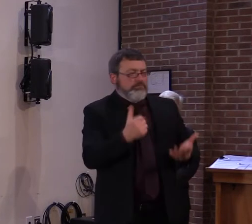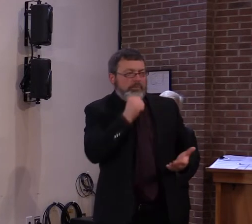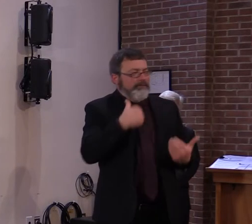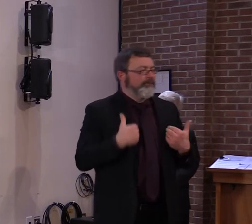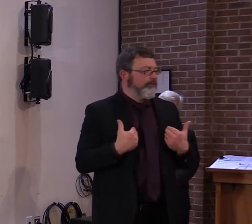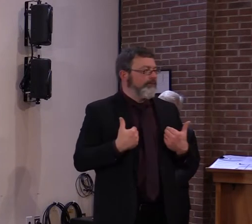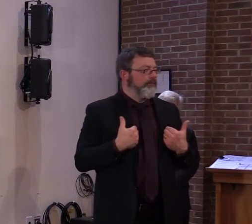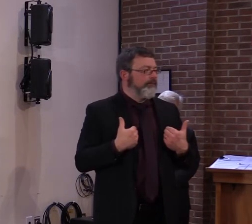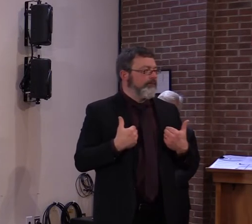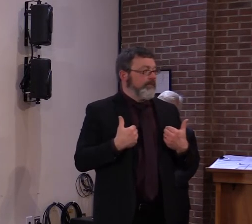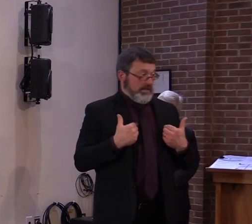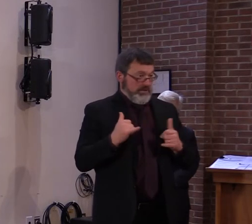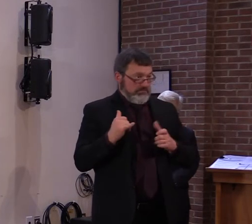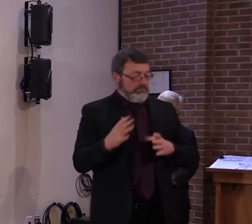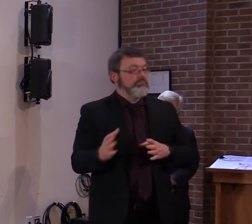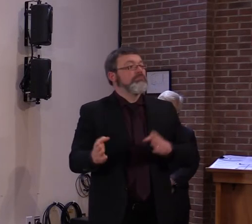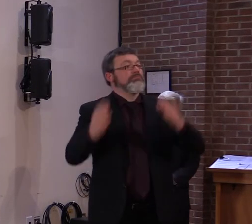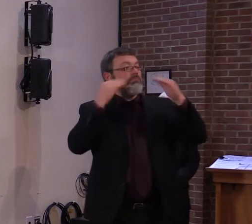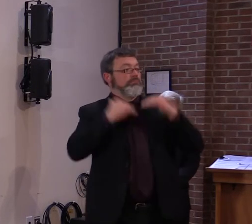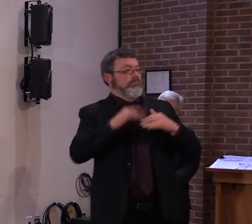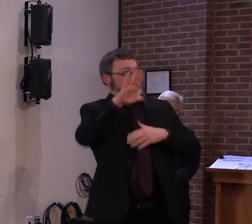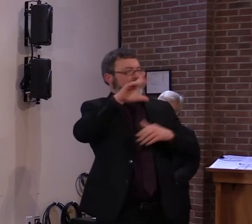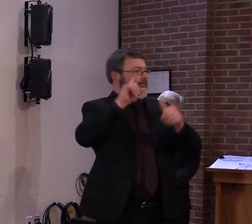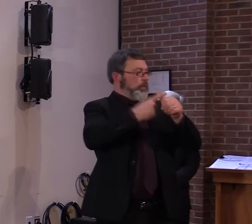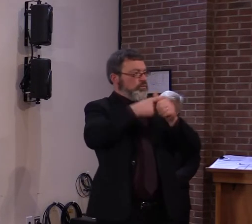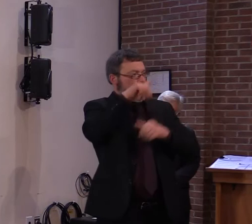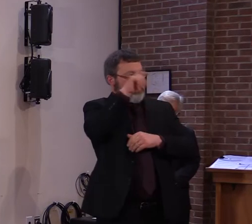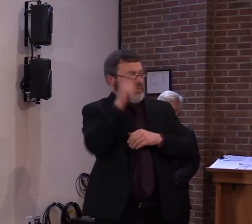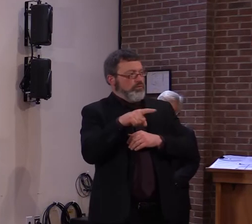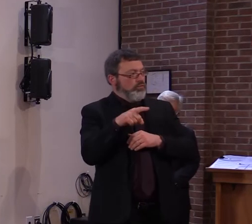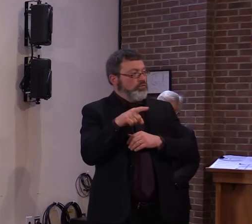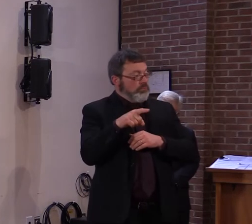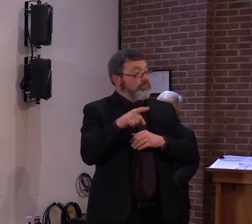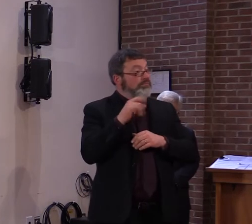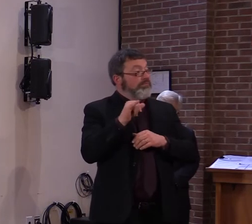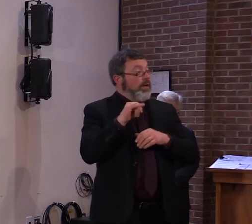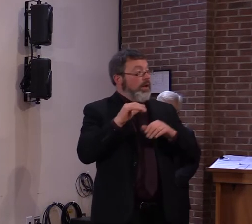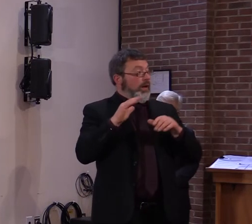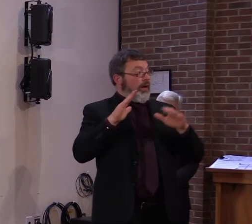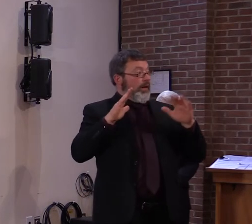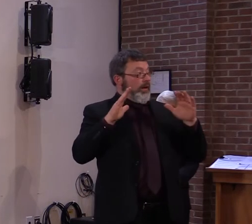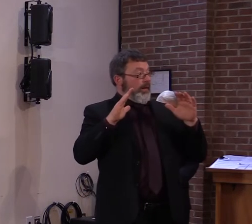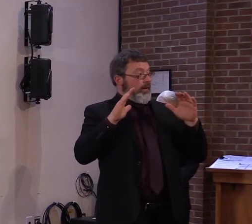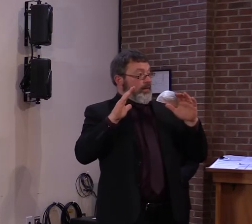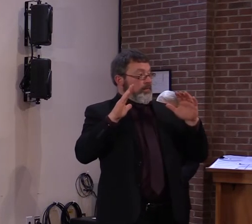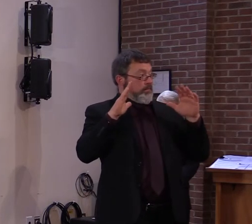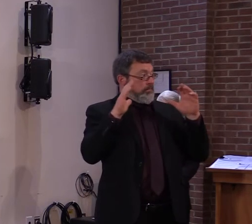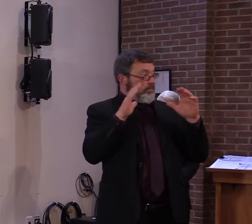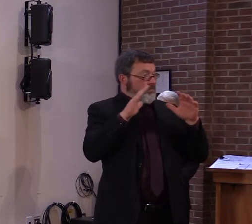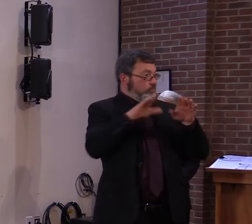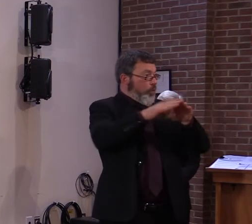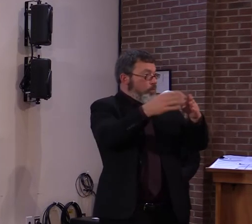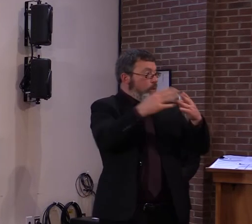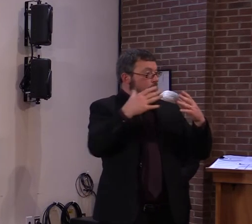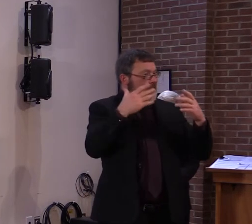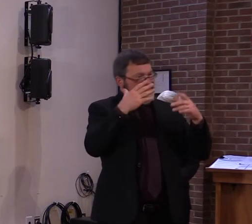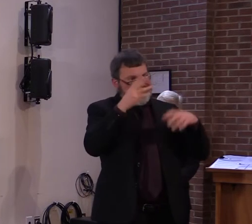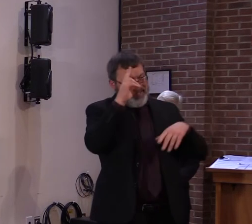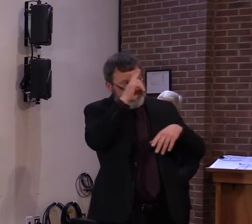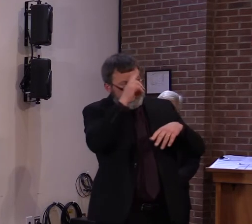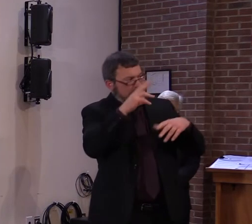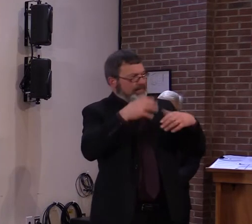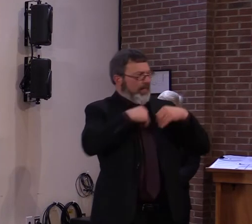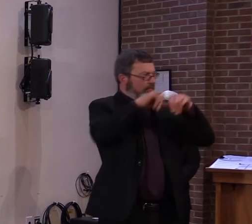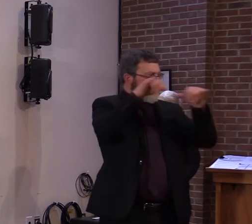part of reopening the healthcare sector was surveillance testing on healthcare workers. And each